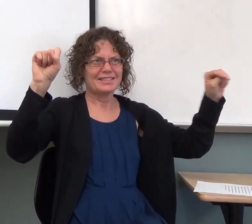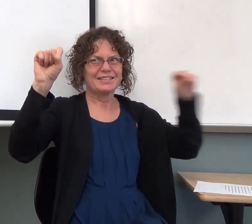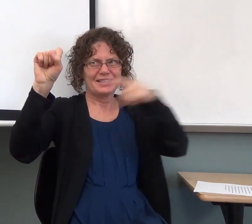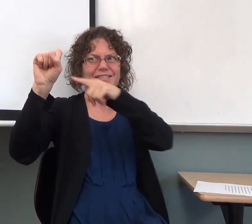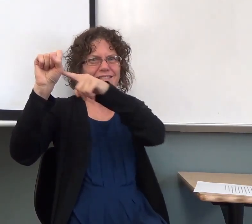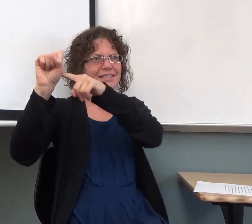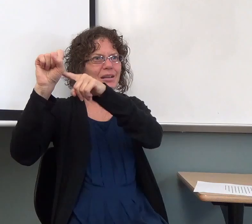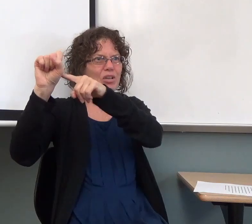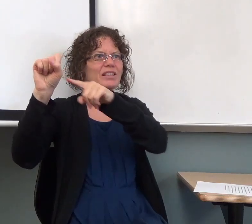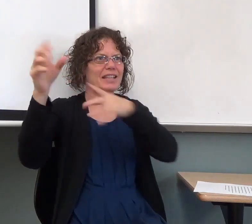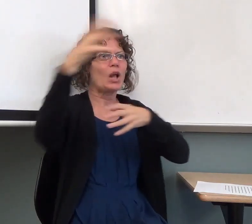Nice, well done.